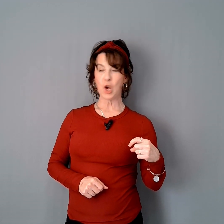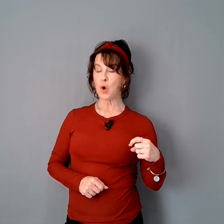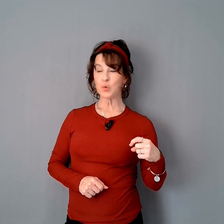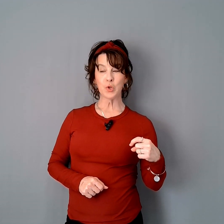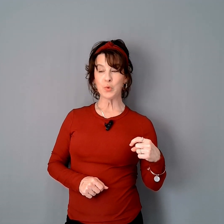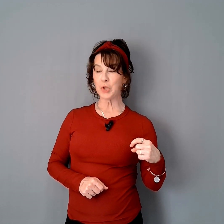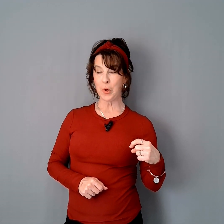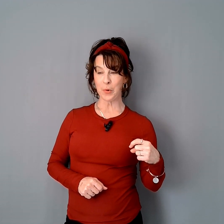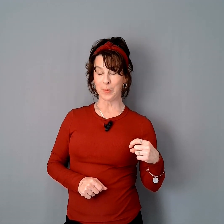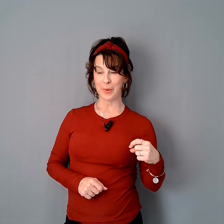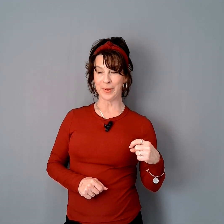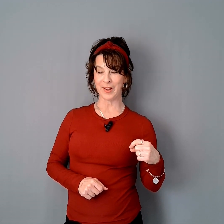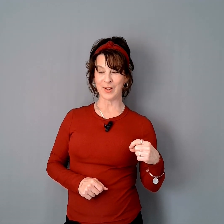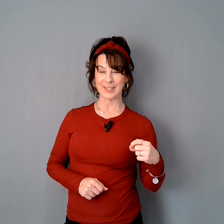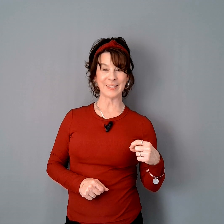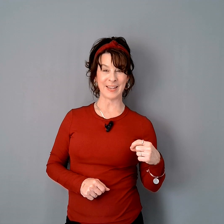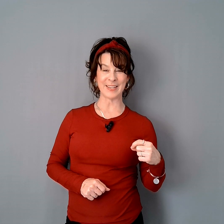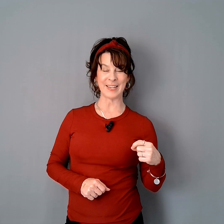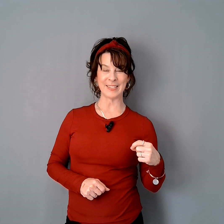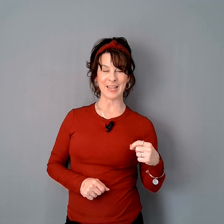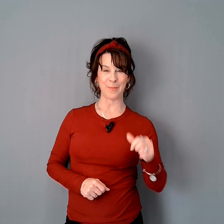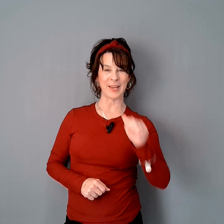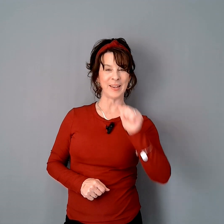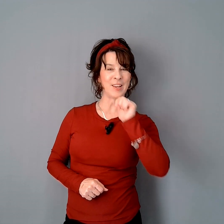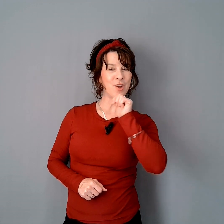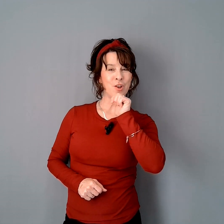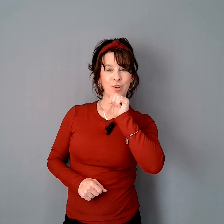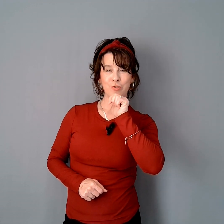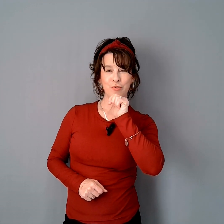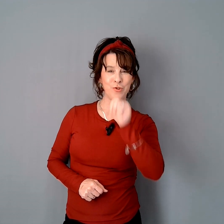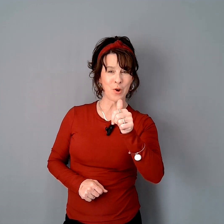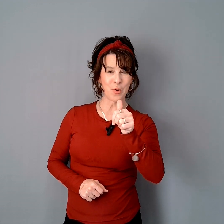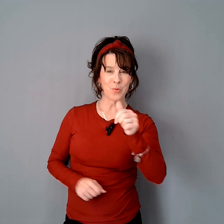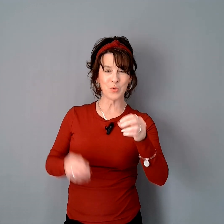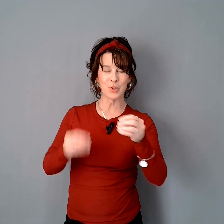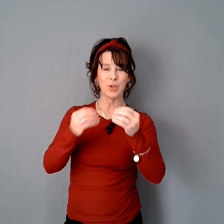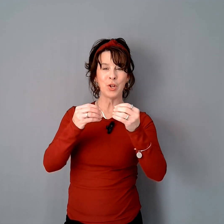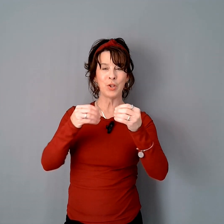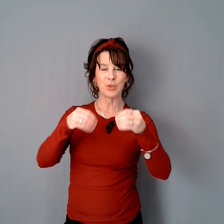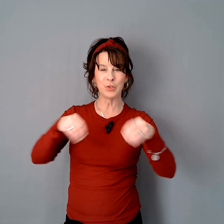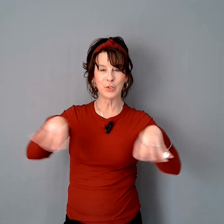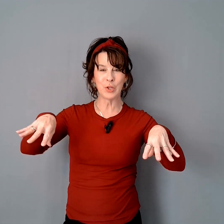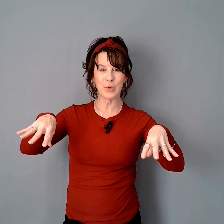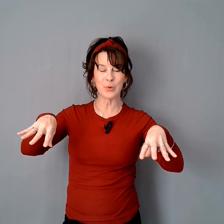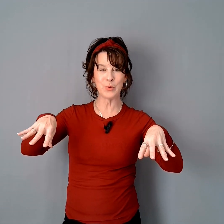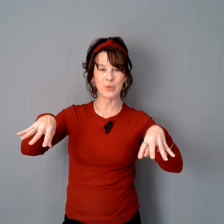Don't lose hope 'cause Sunday's coming. Don't lose